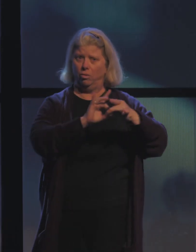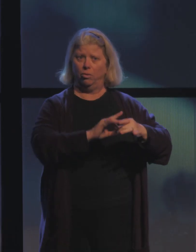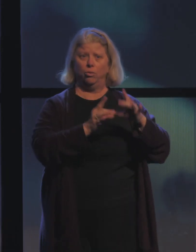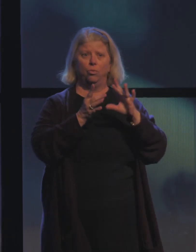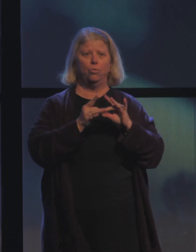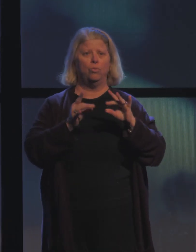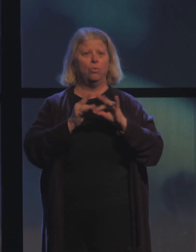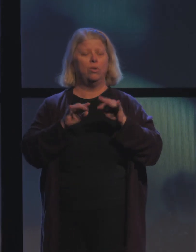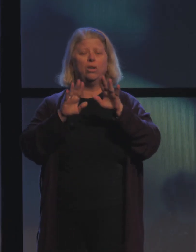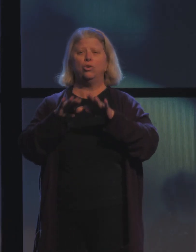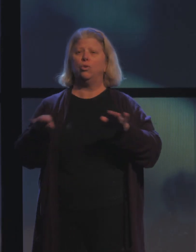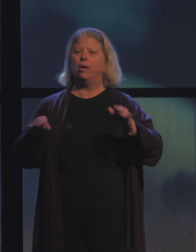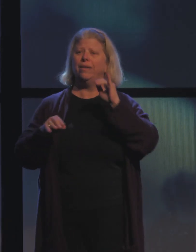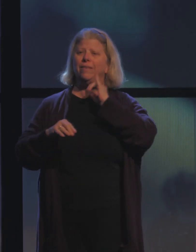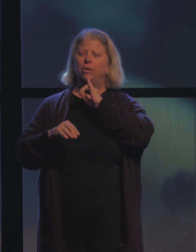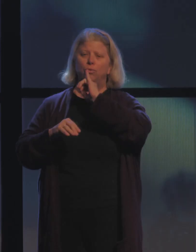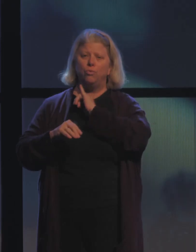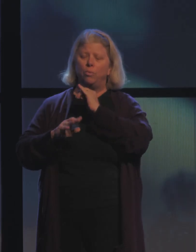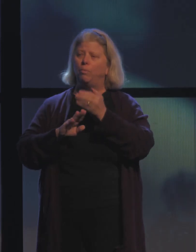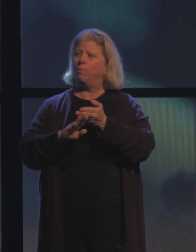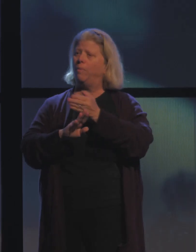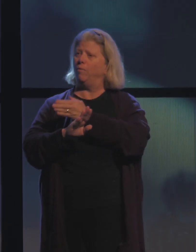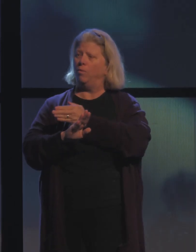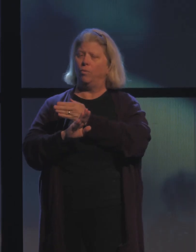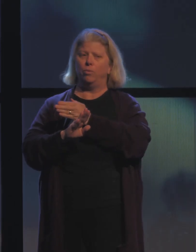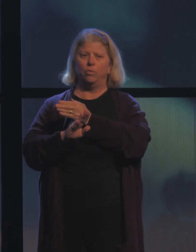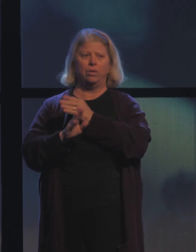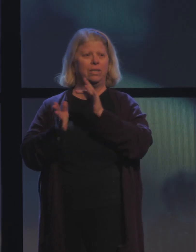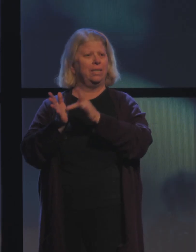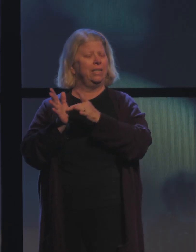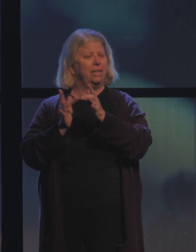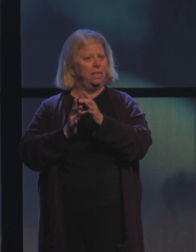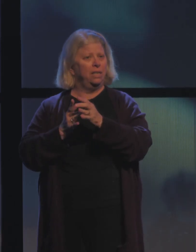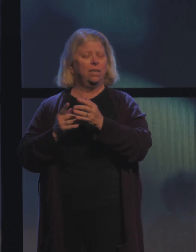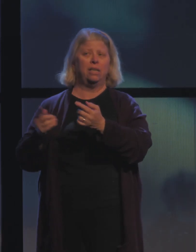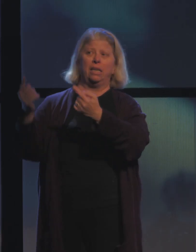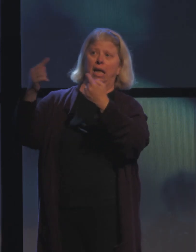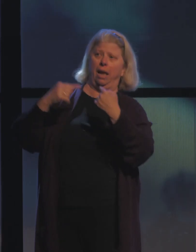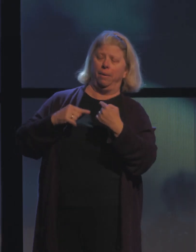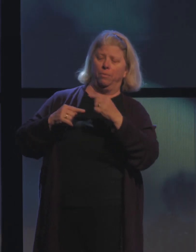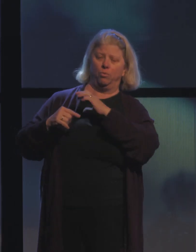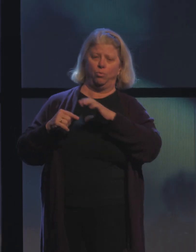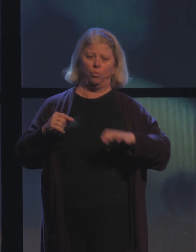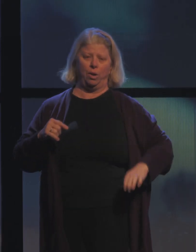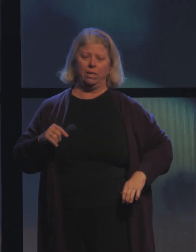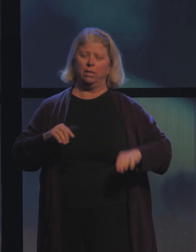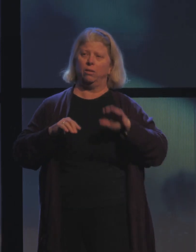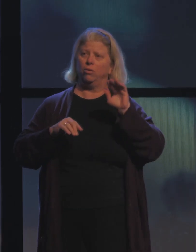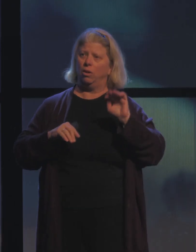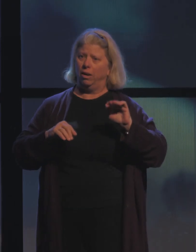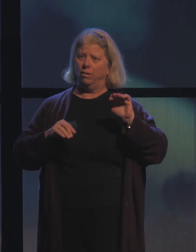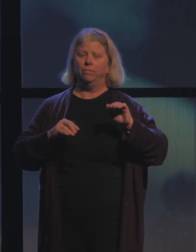The children of Israel, before Jesus came, this Christ child, they were